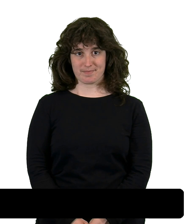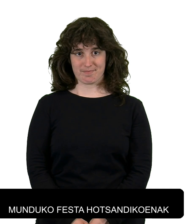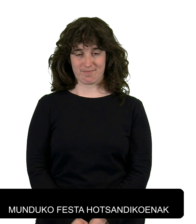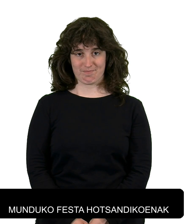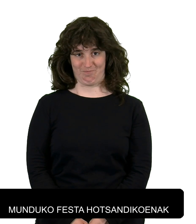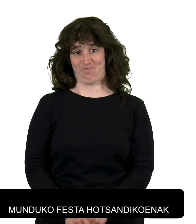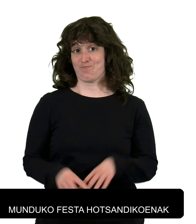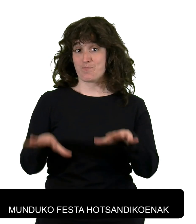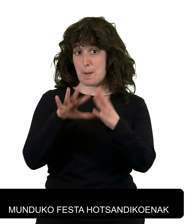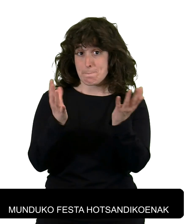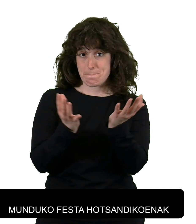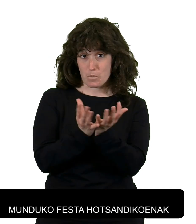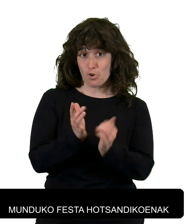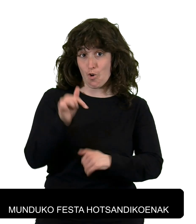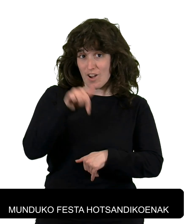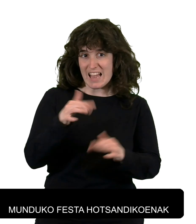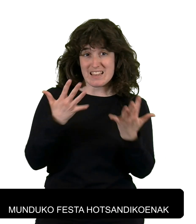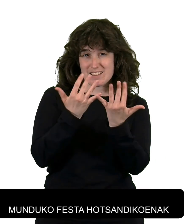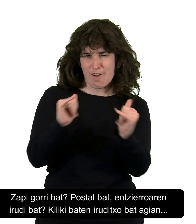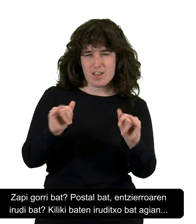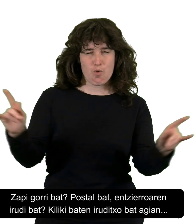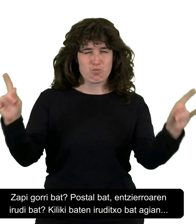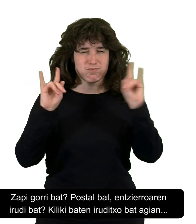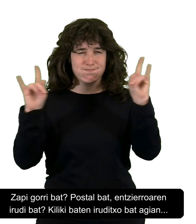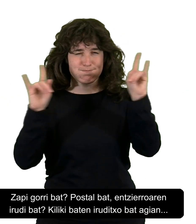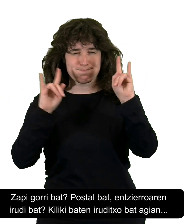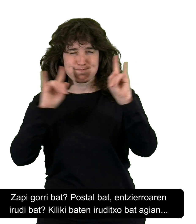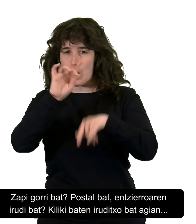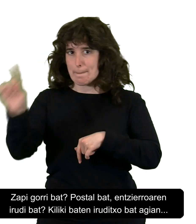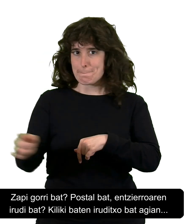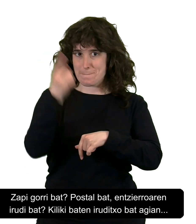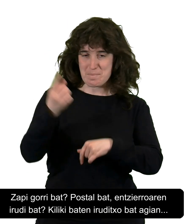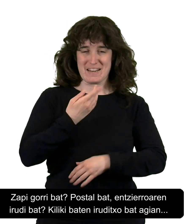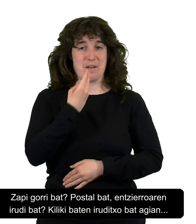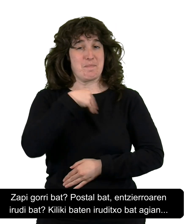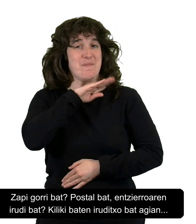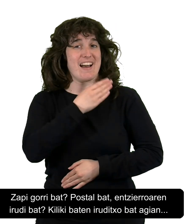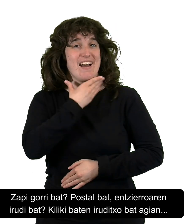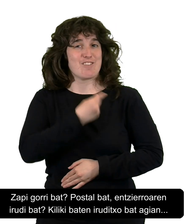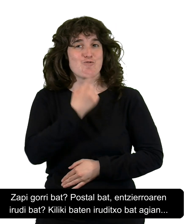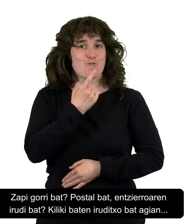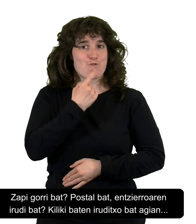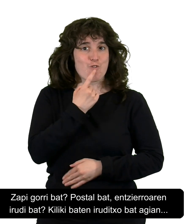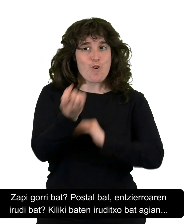Munduko festa otxandikoenak. Zapi gorri bat, postal bat, entzierroaren irudi